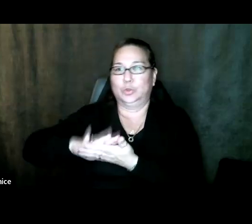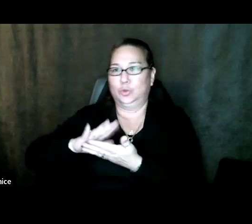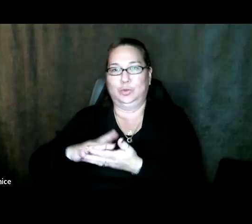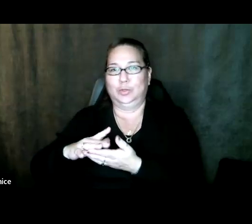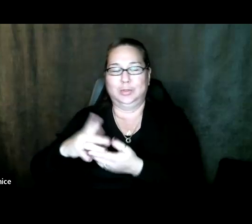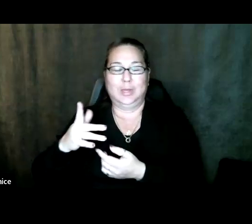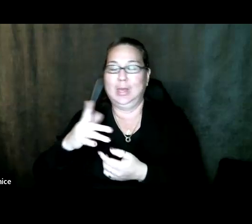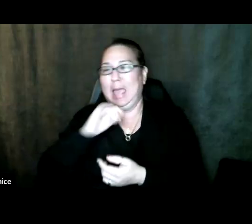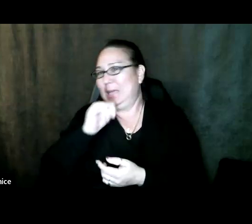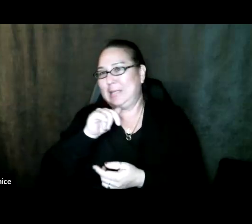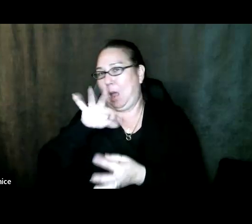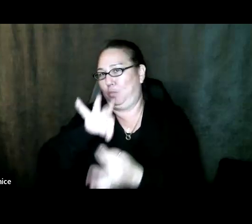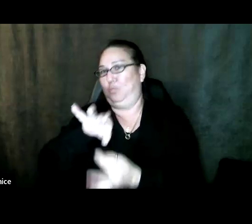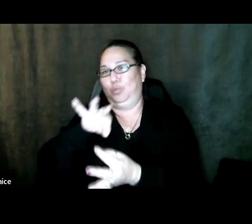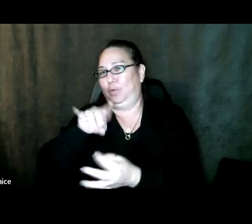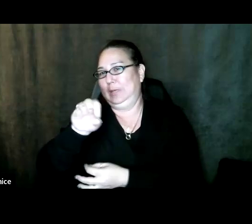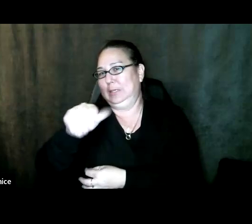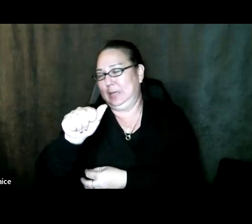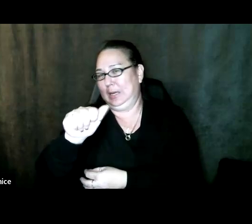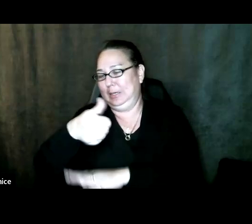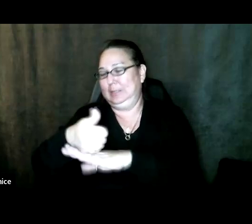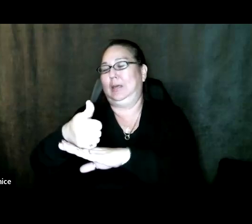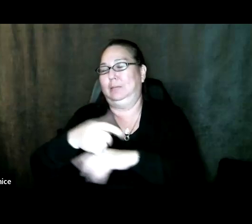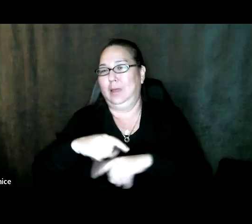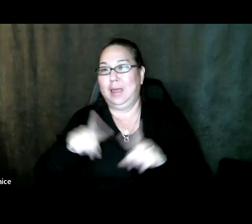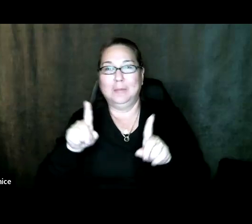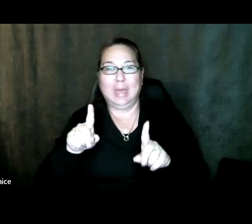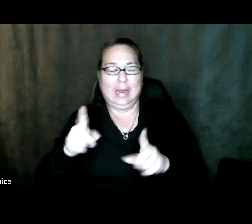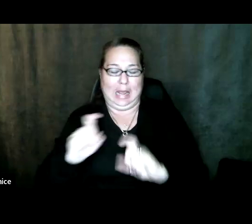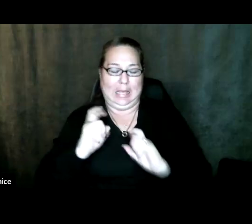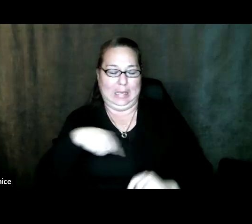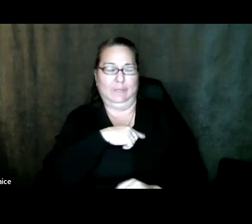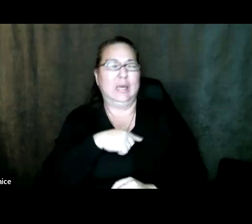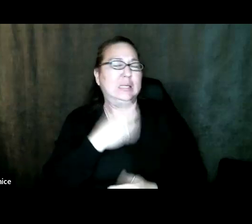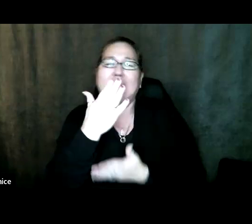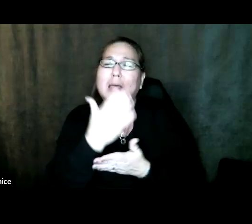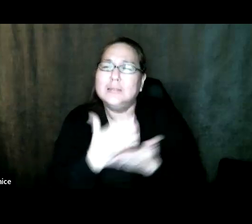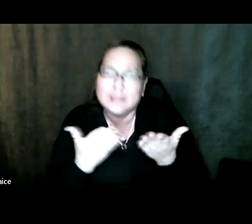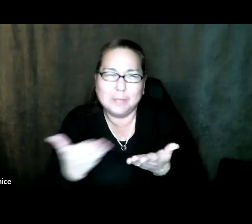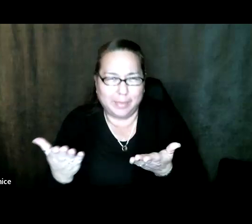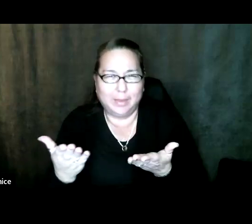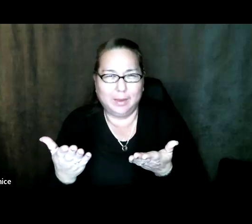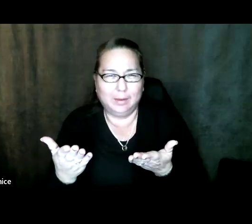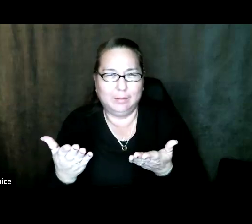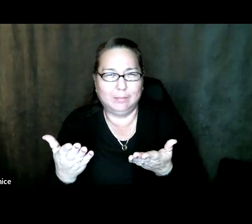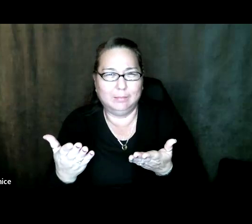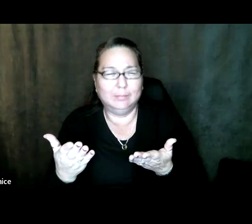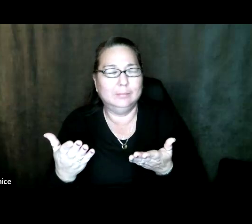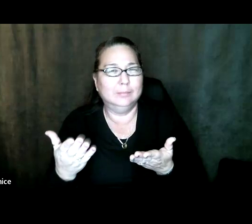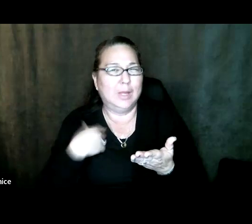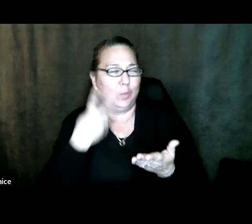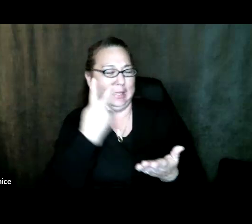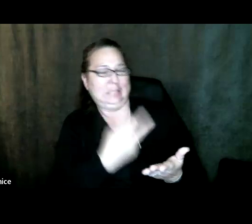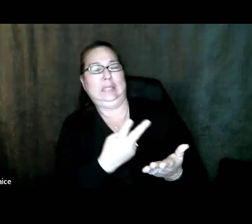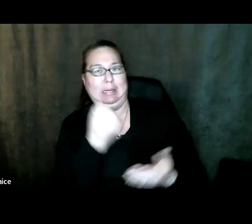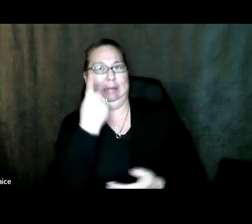It's never a perfect data set. None of this is a perfect data set, but it gives us something to have and understand.